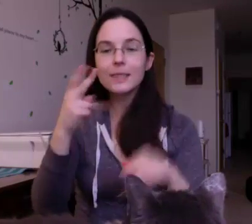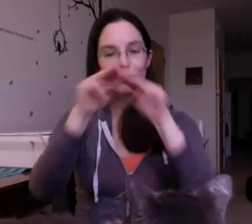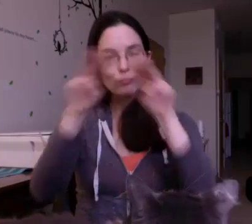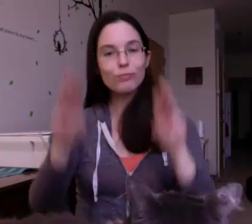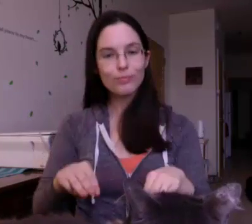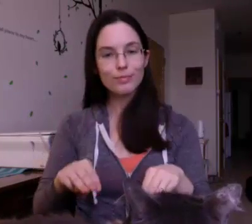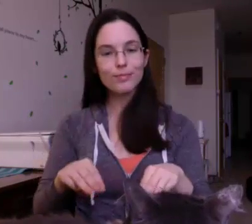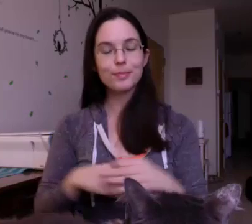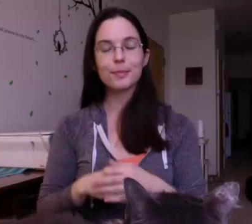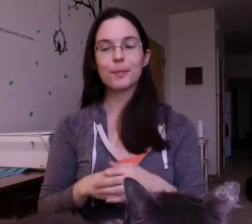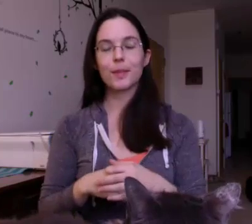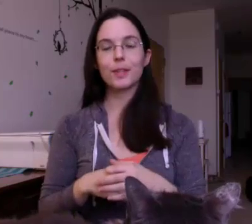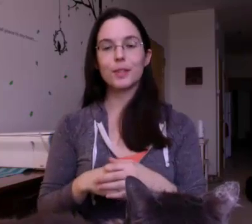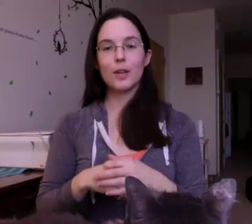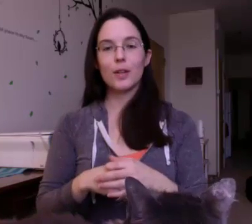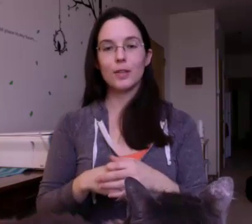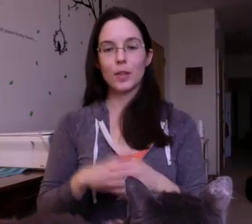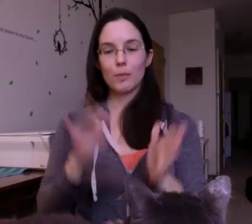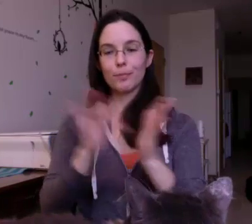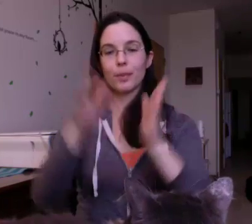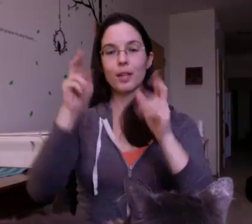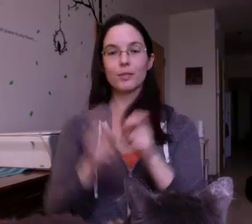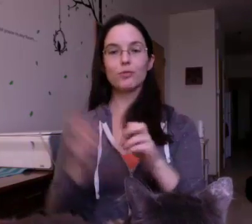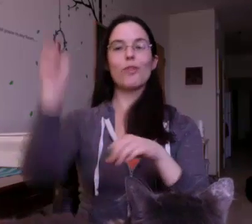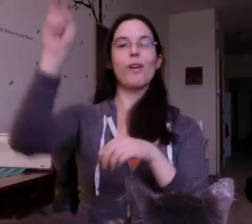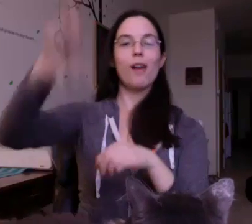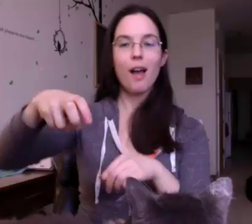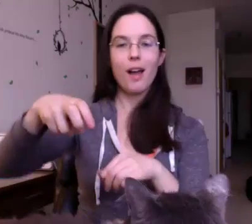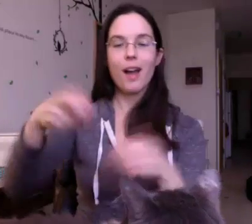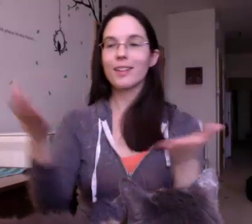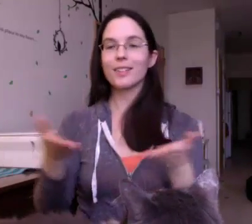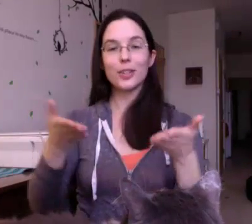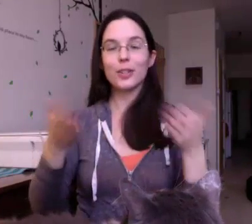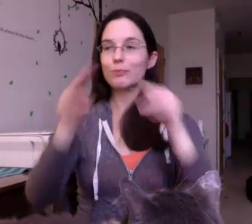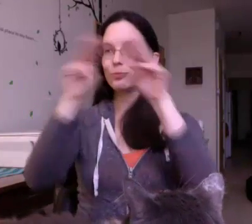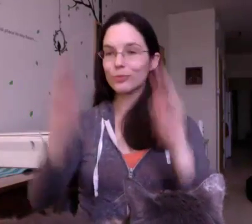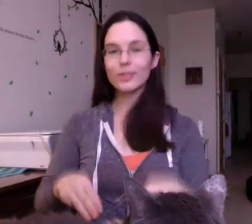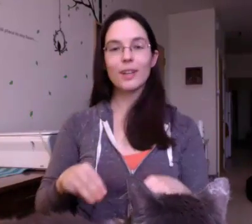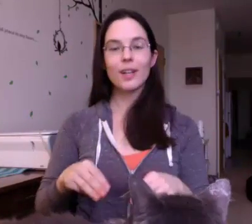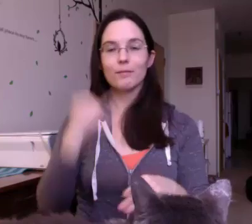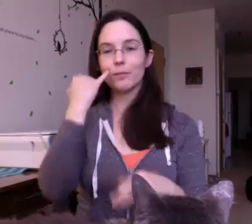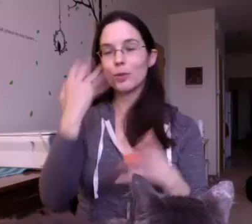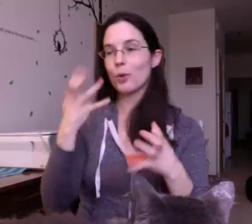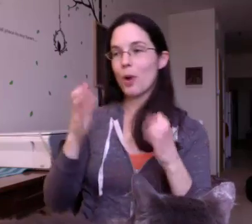and in one click, jump. You're in there, you want to go to the end of the corridor, keep going, have fun,